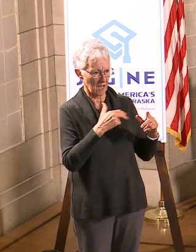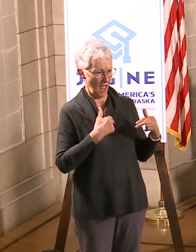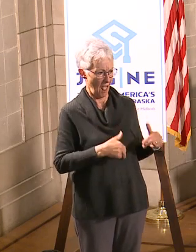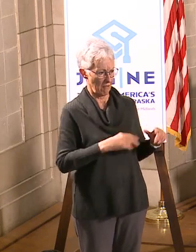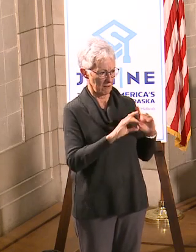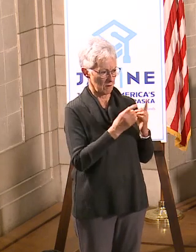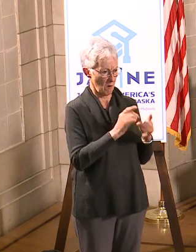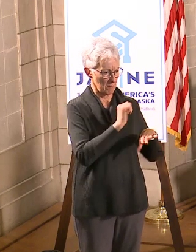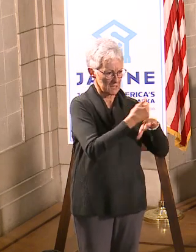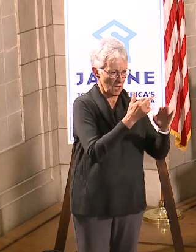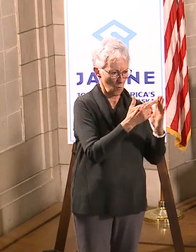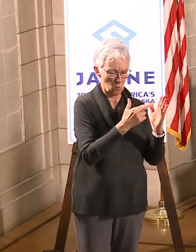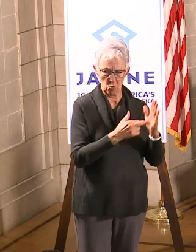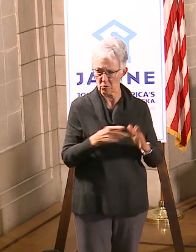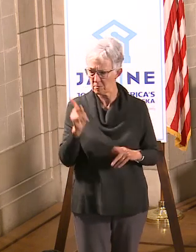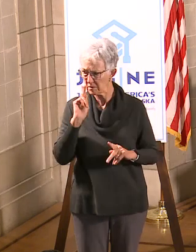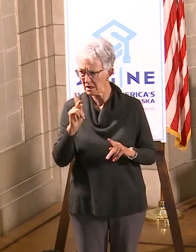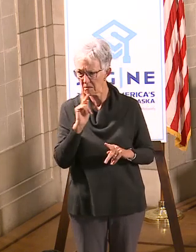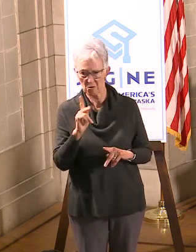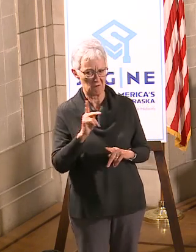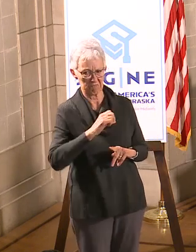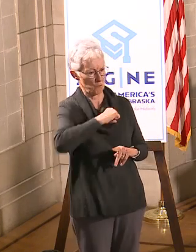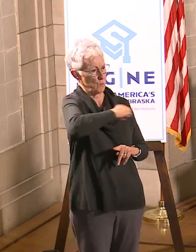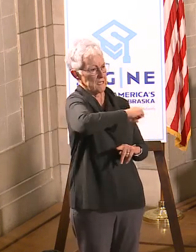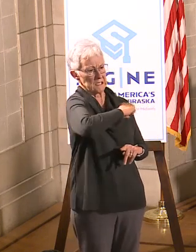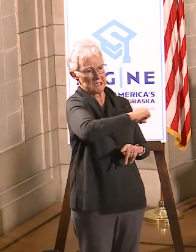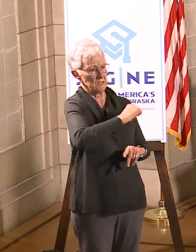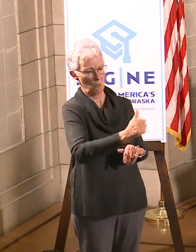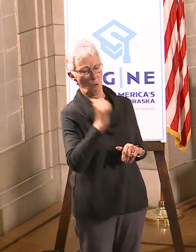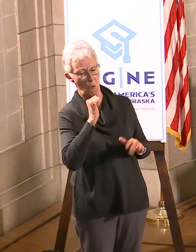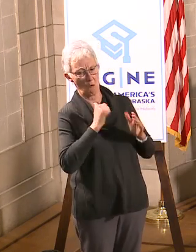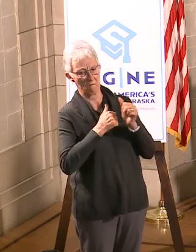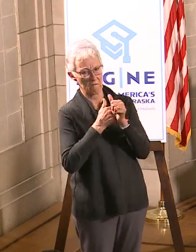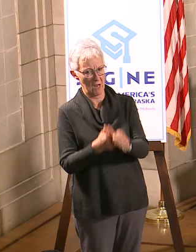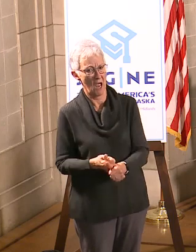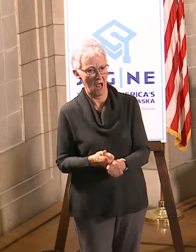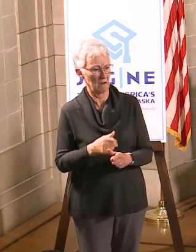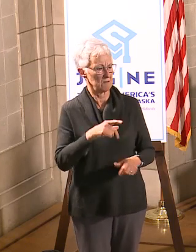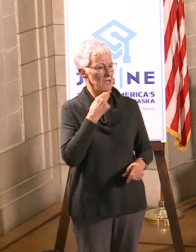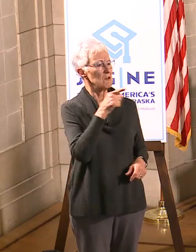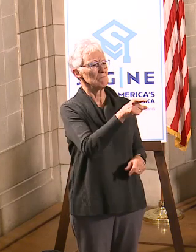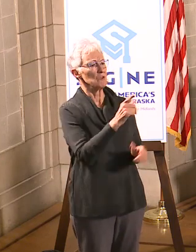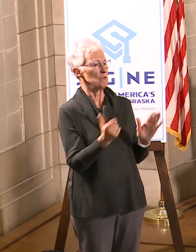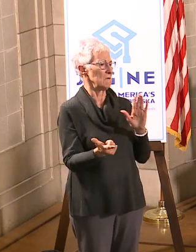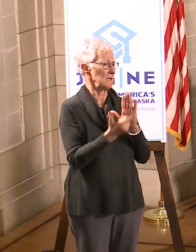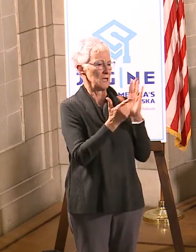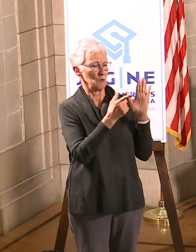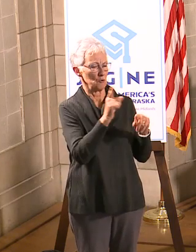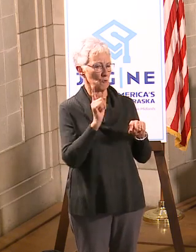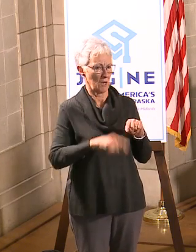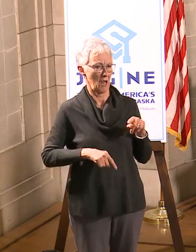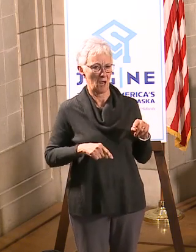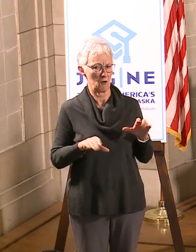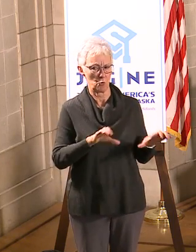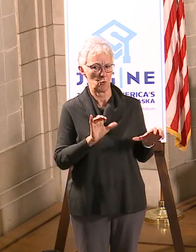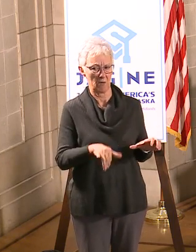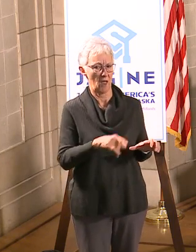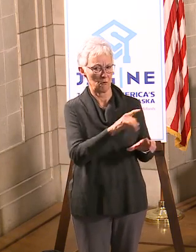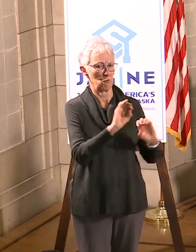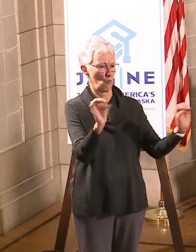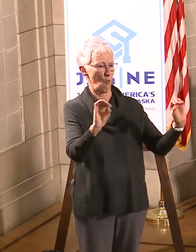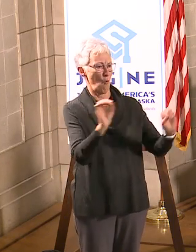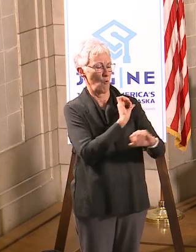into place in some of the public health districts about whether they're legal or not, or whether, you know, they should follow them or not.